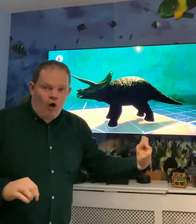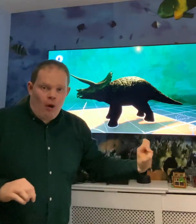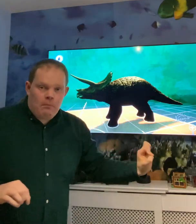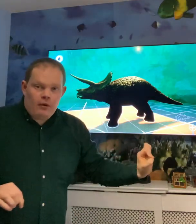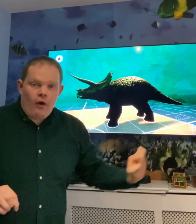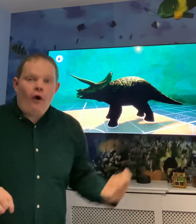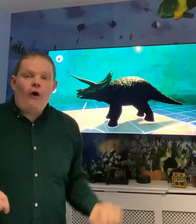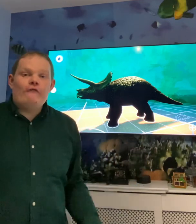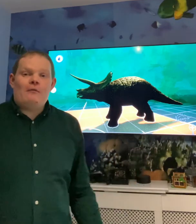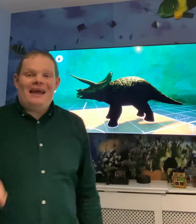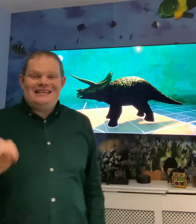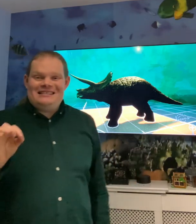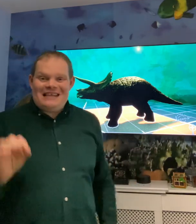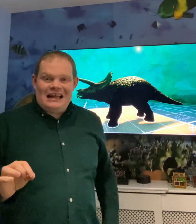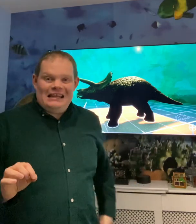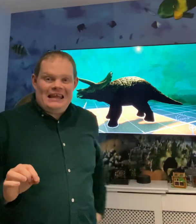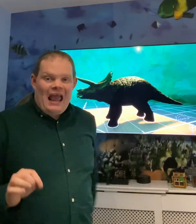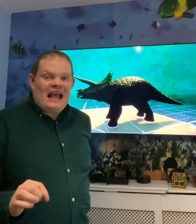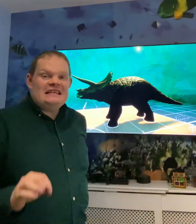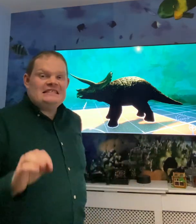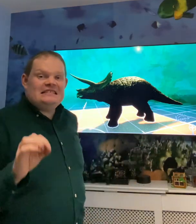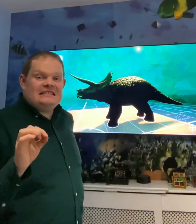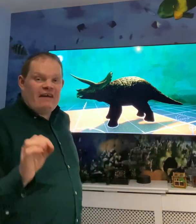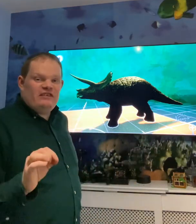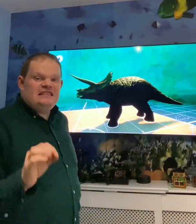drop from exactly